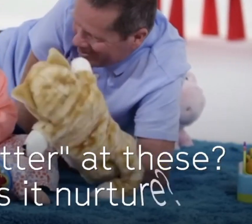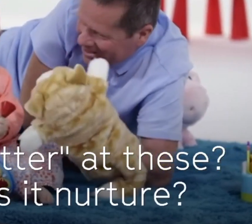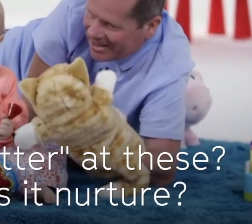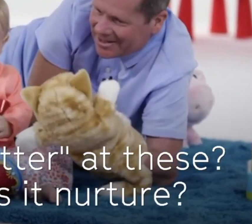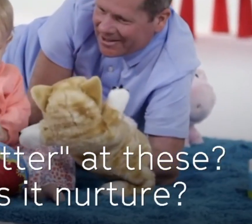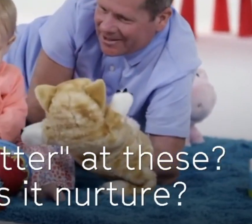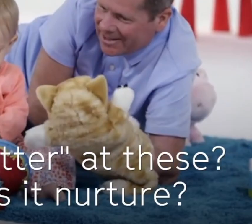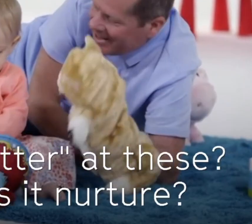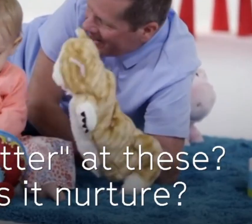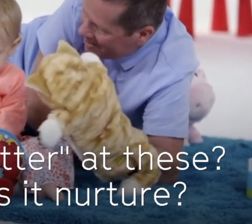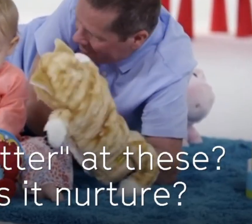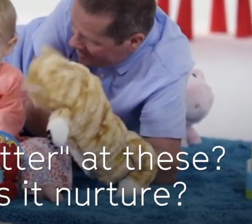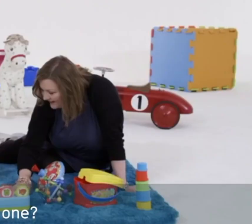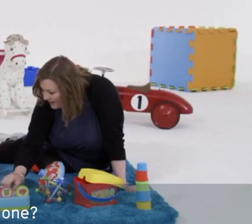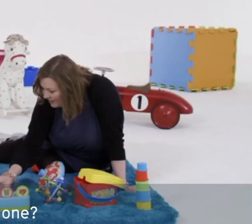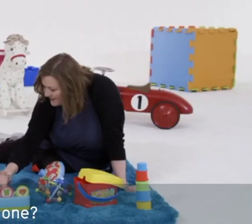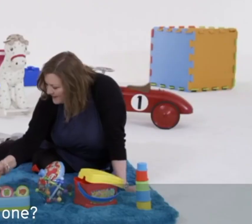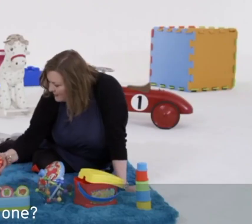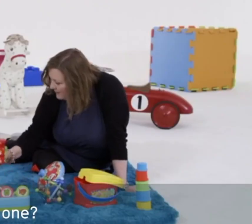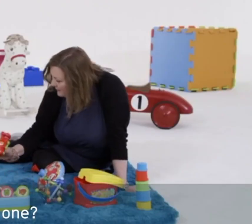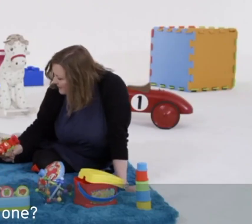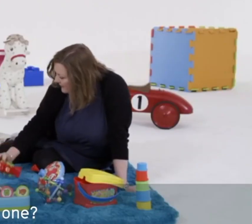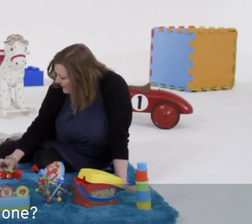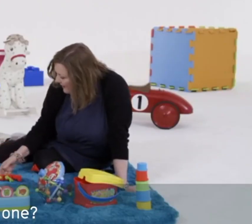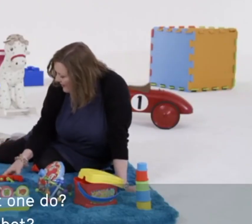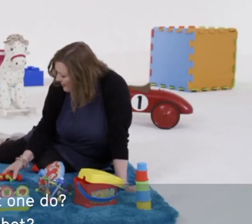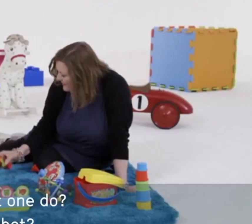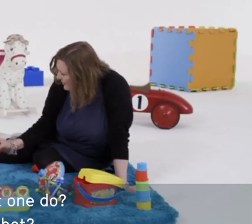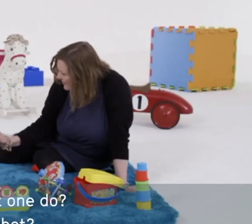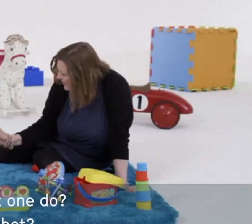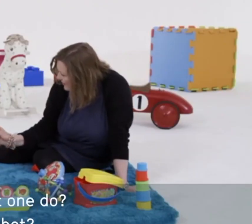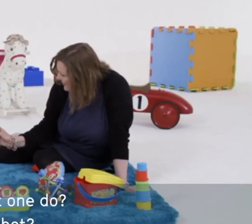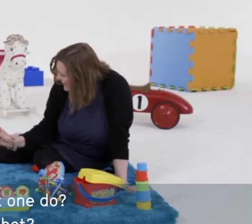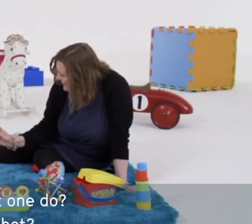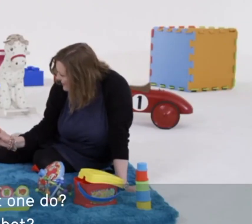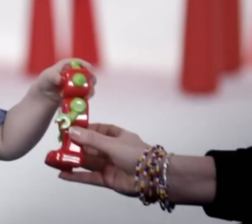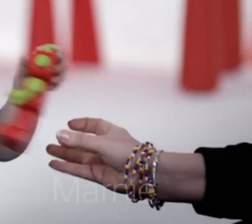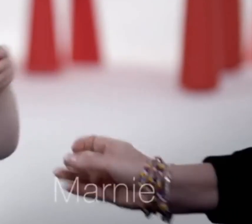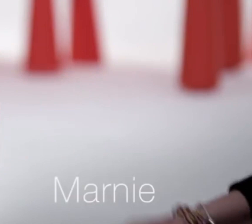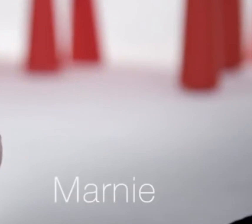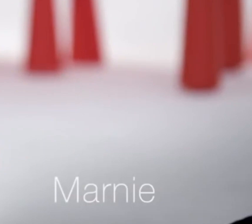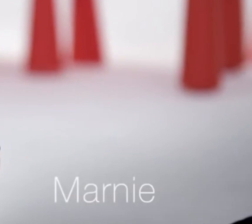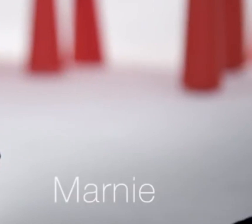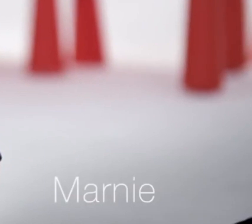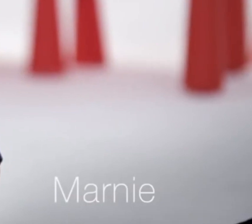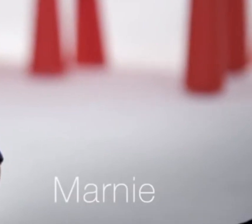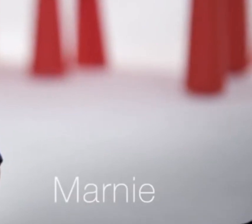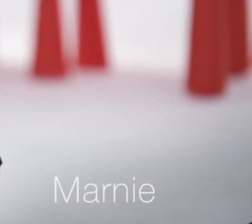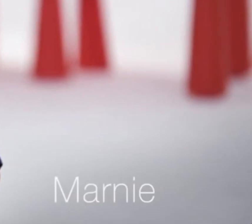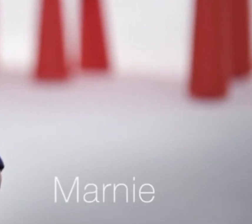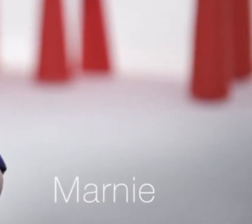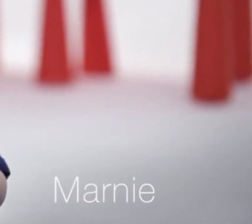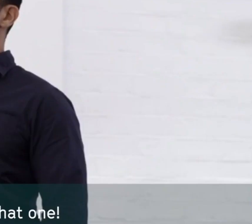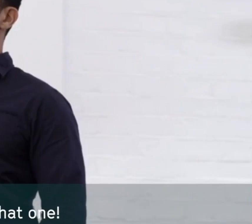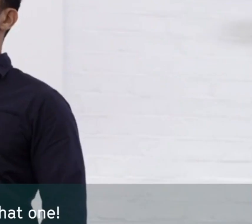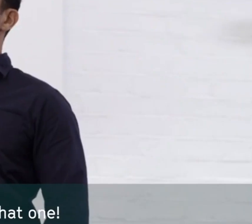Hello. Come on. What's this one? What's that one do? Is that a robot? What about